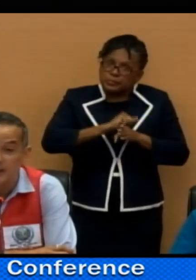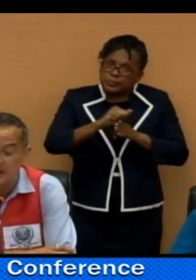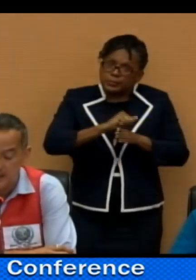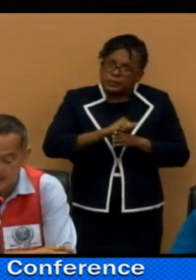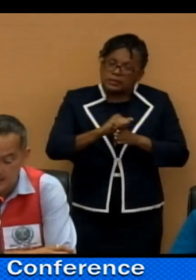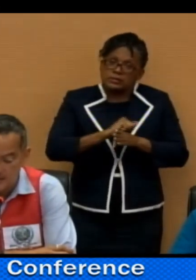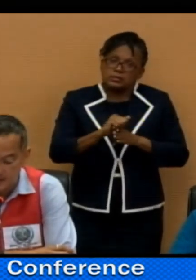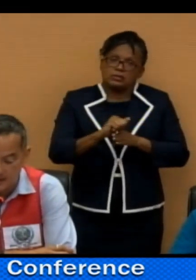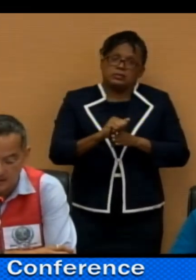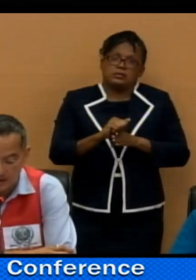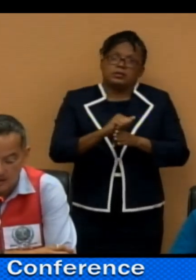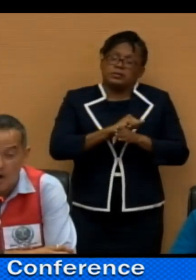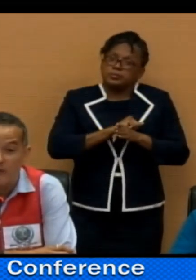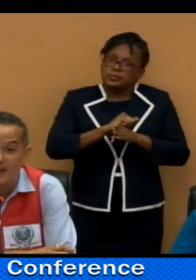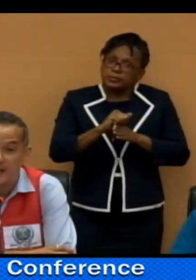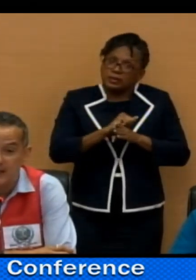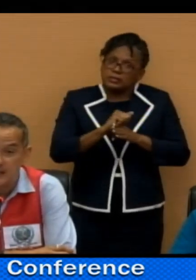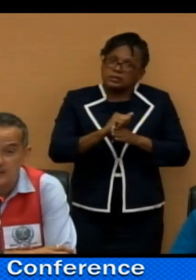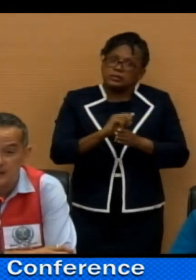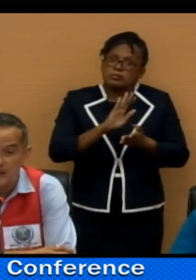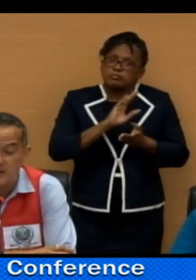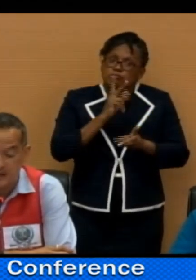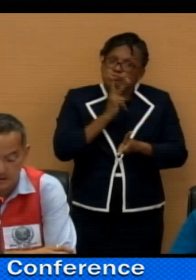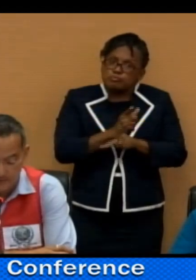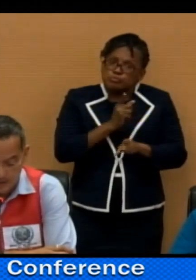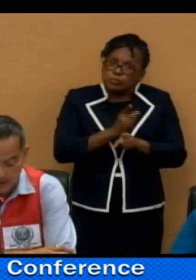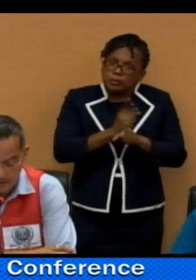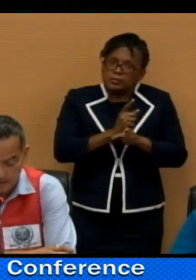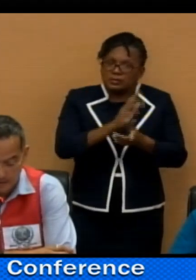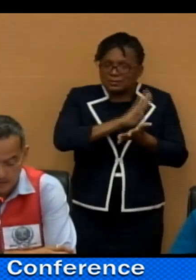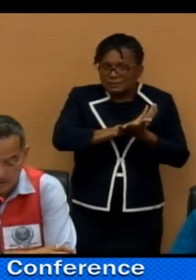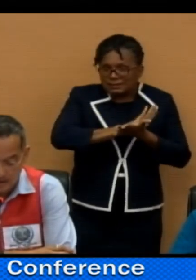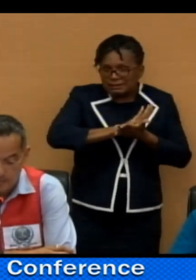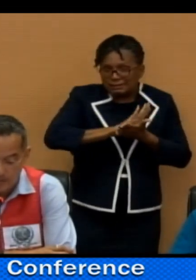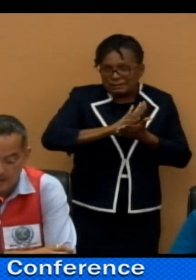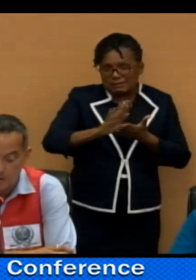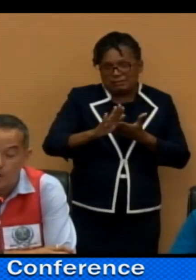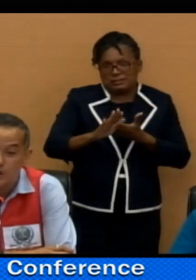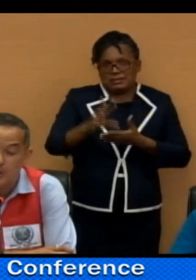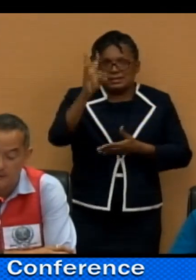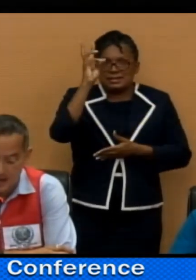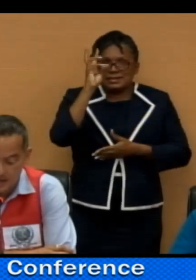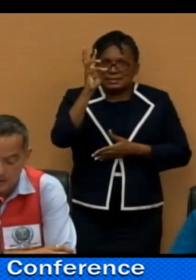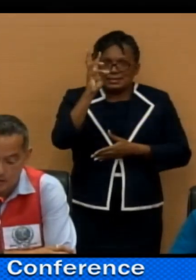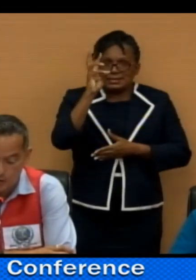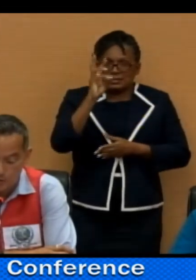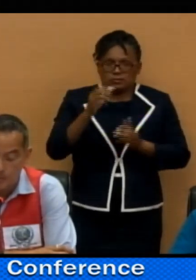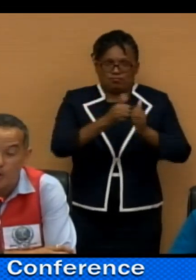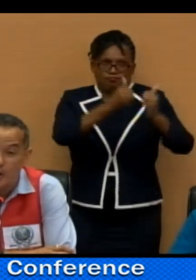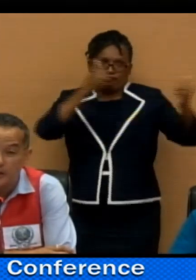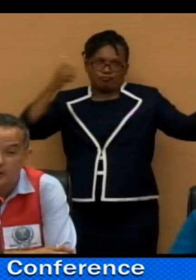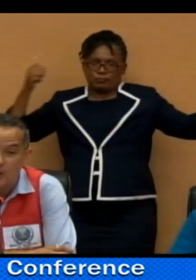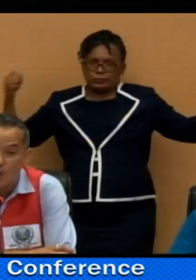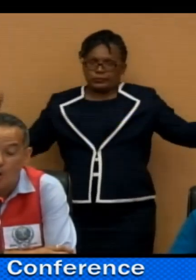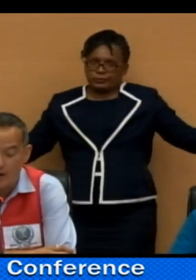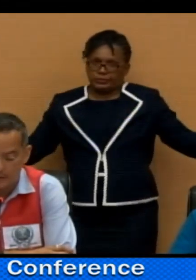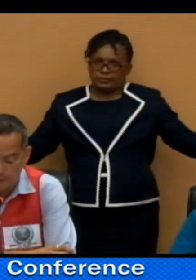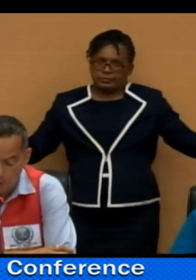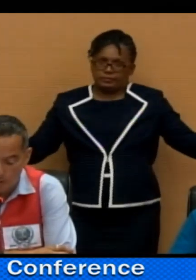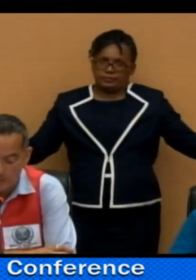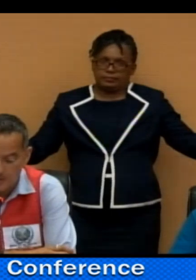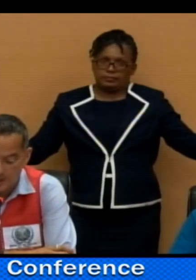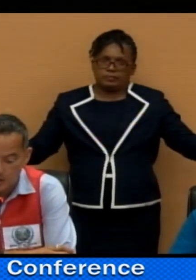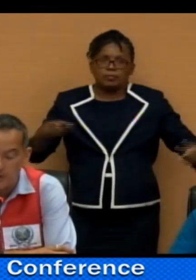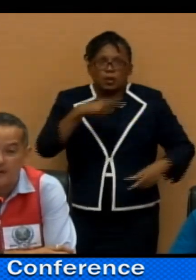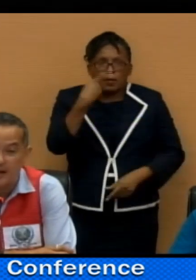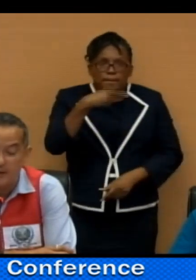social distancing of at least 6 feet. The public is also advised to report or